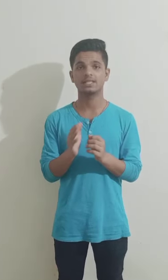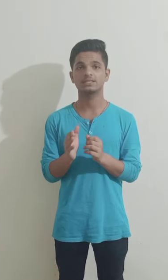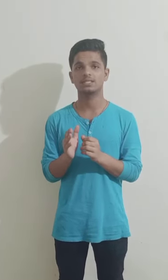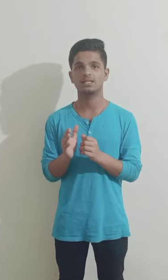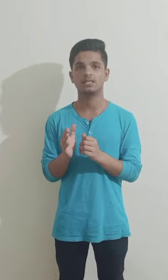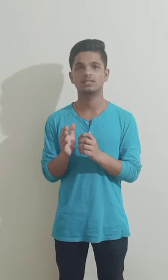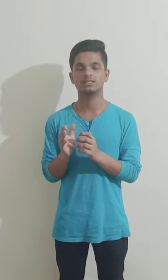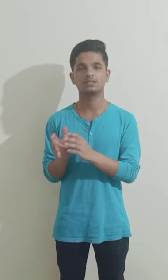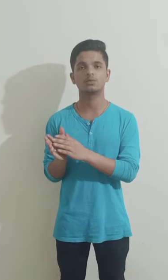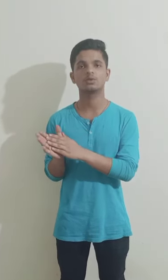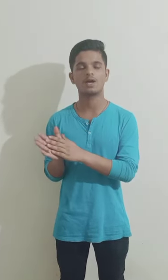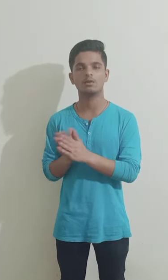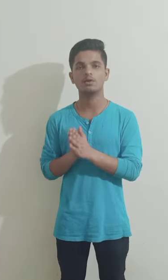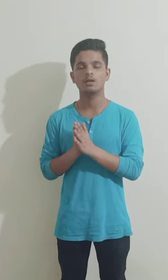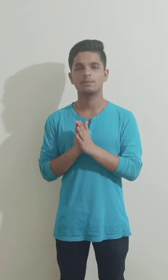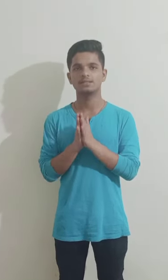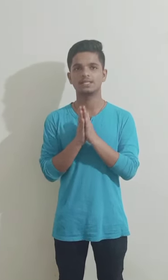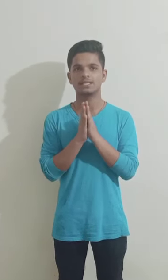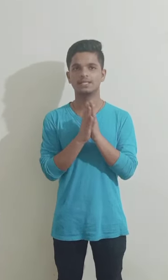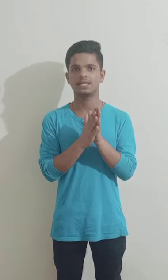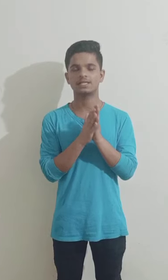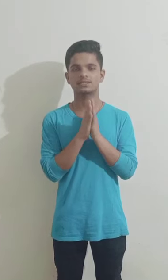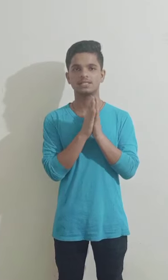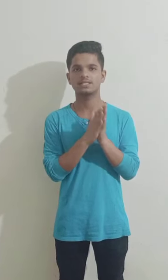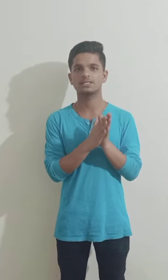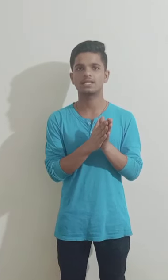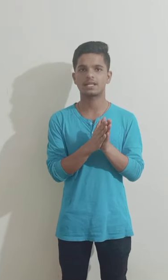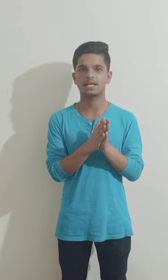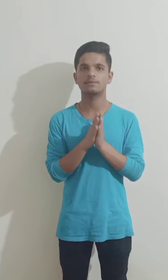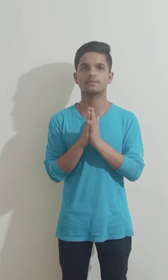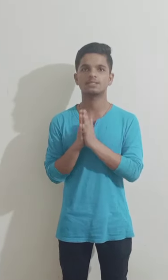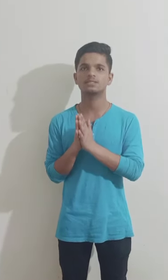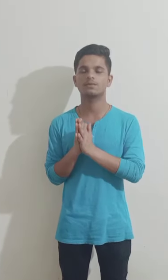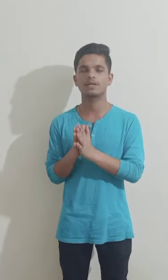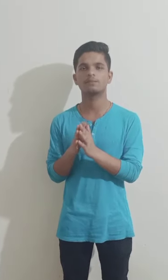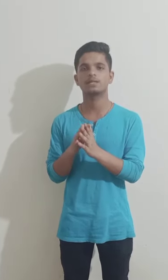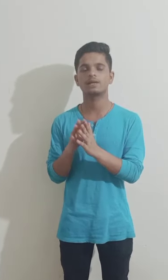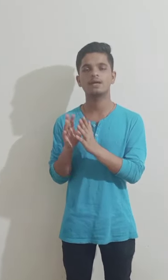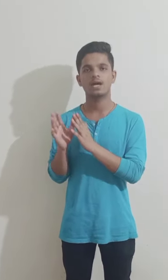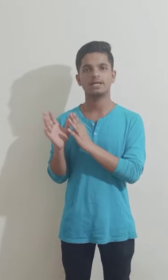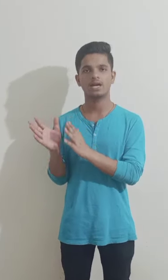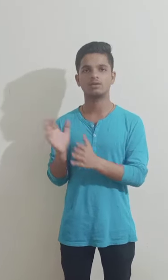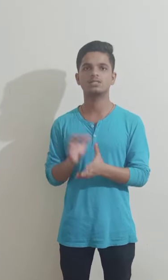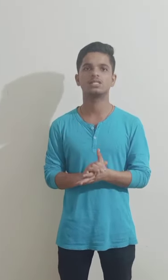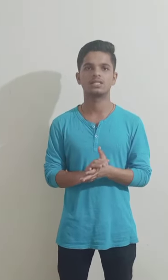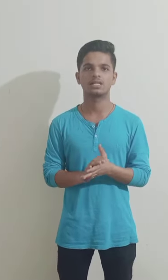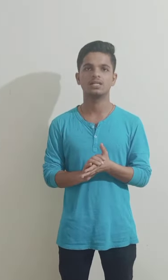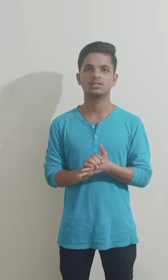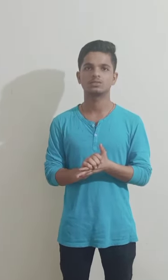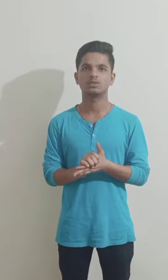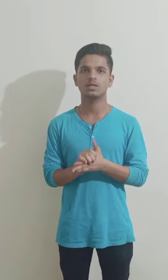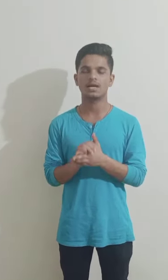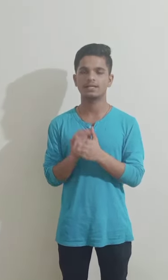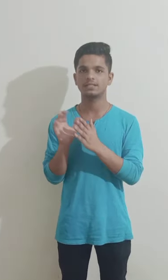is equal to hello means here string is a data line yes is a variable name and hello is a little so and hello